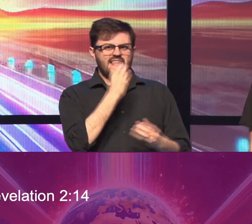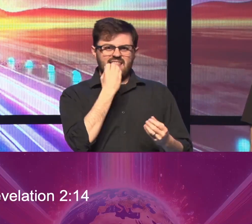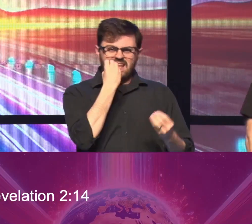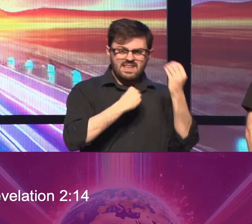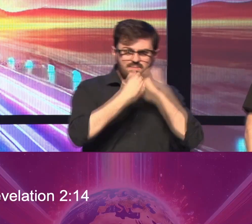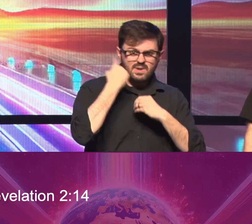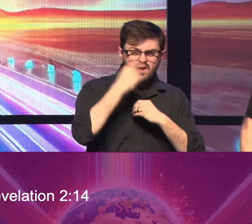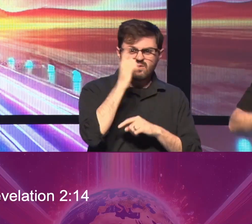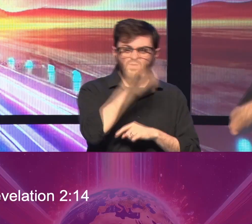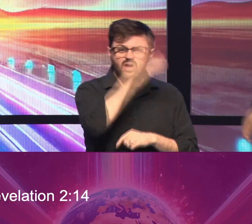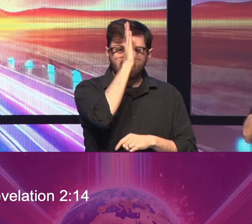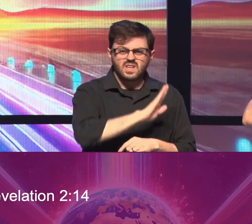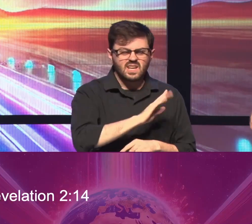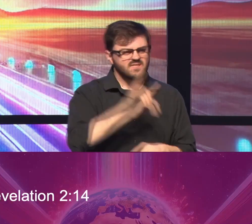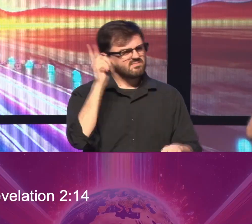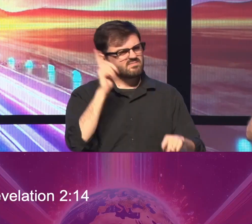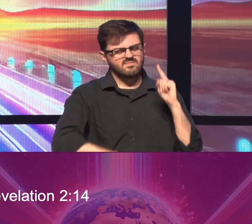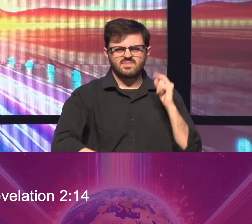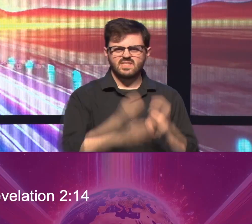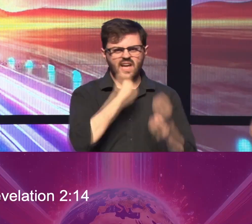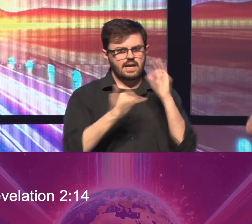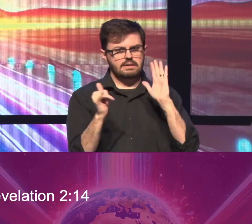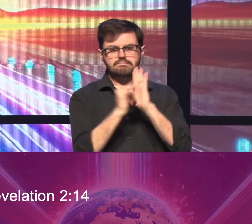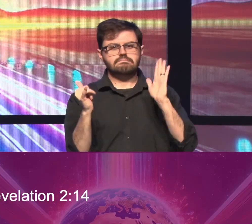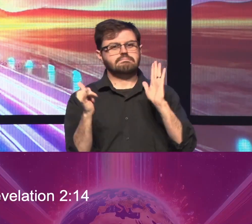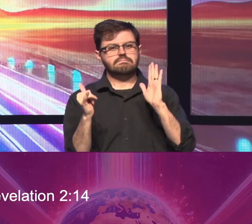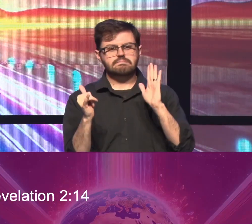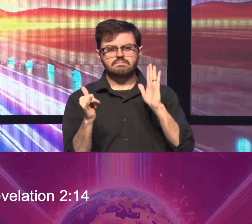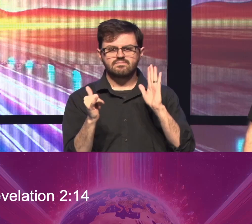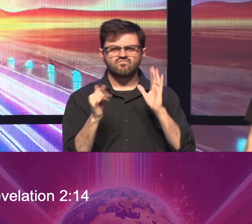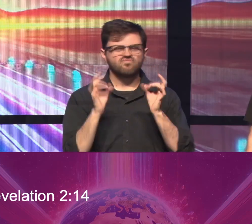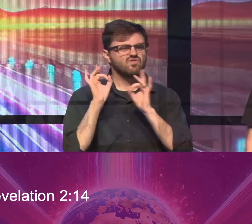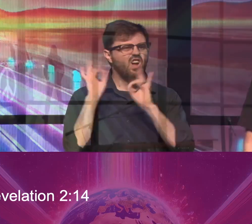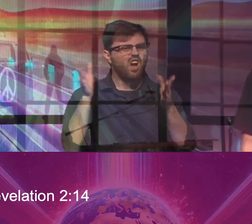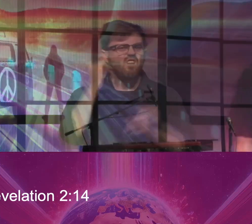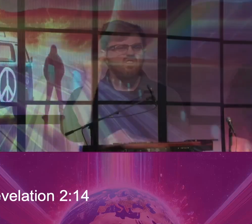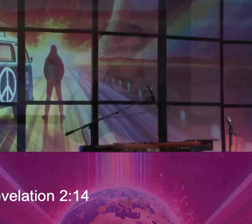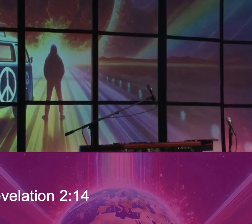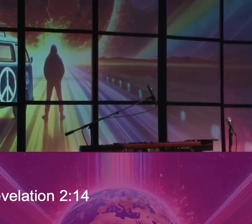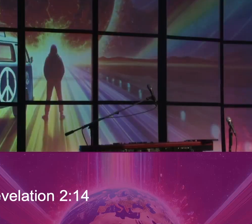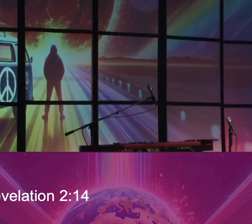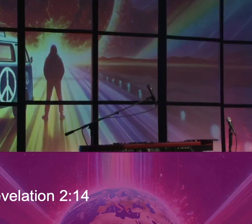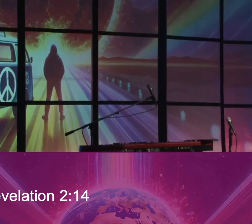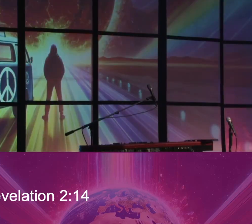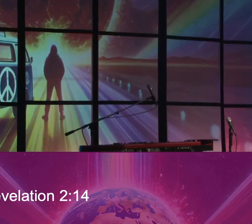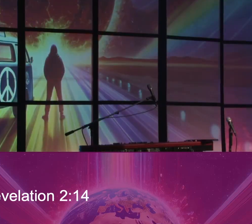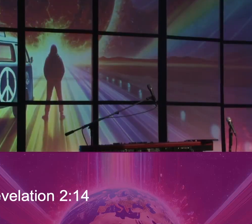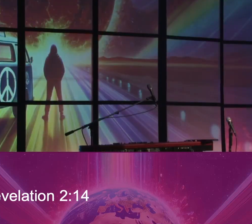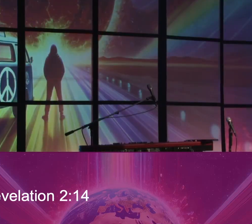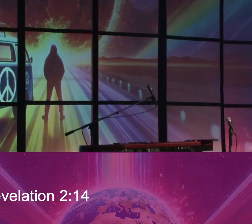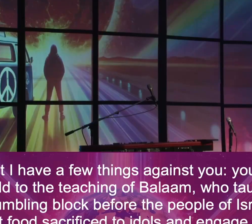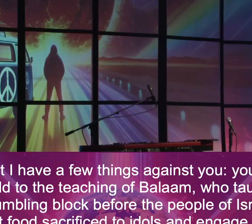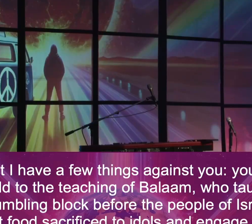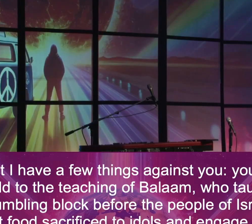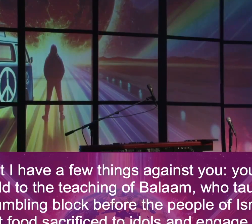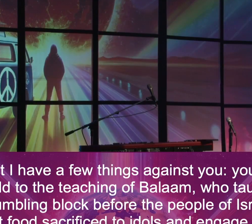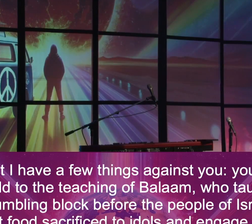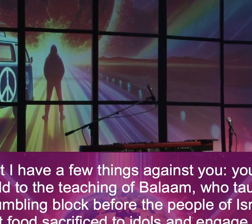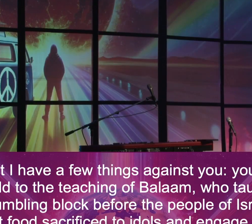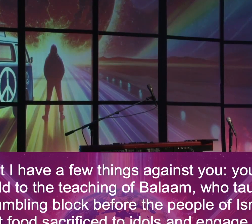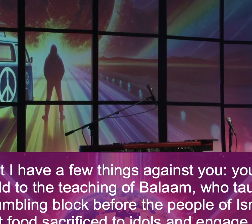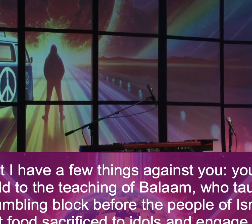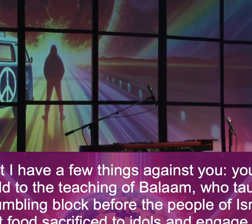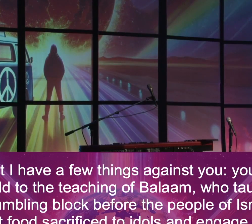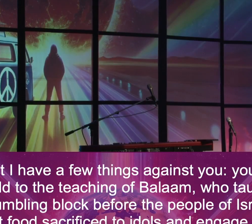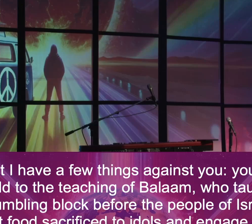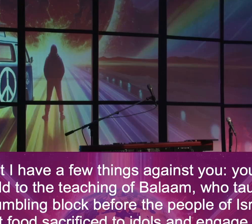on you. Wrong, bad idea, terrible idea. This is what he says in Revelation chapter 2, verse 14. I have a few